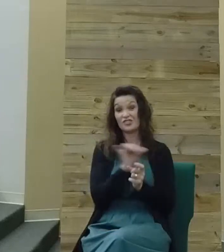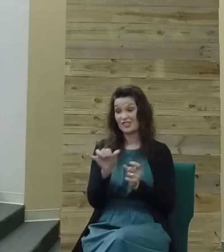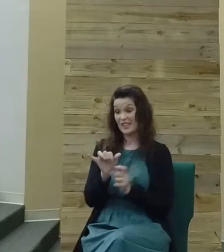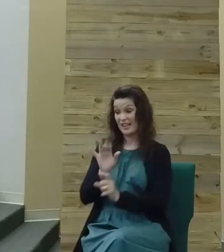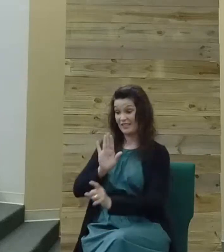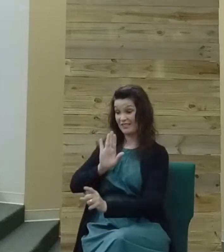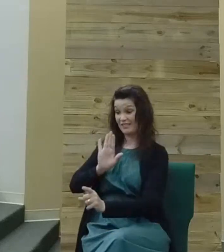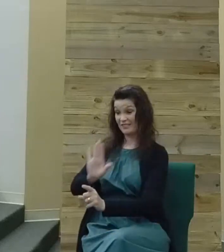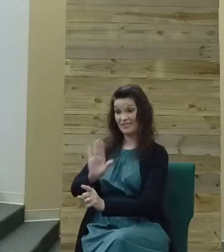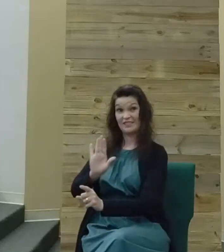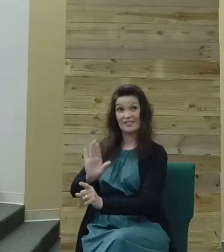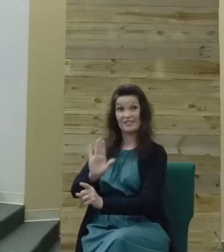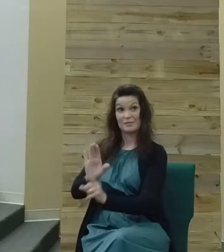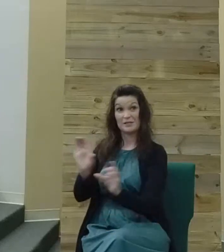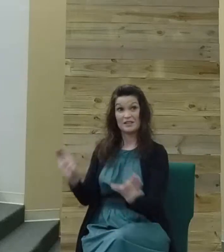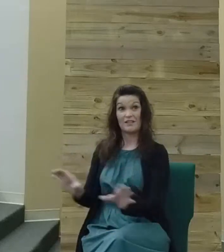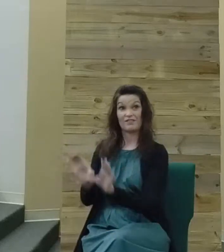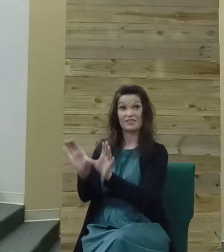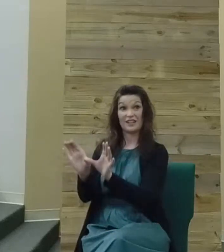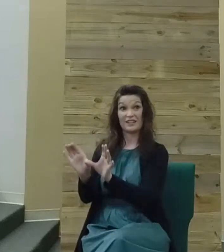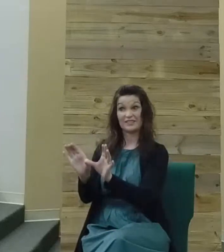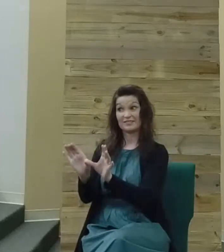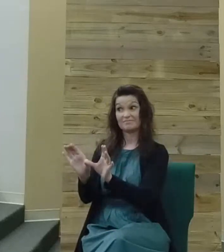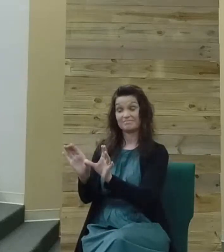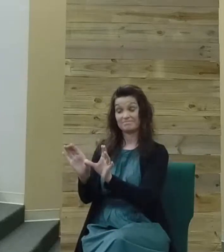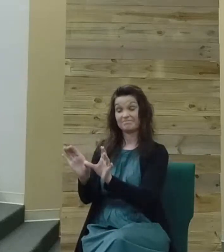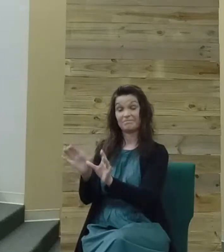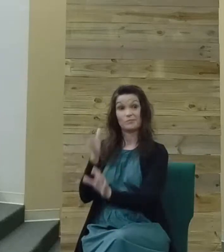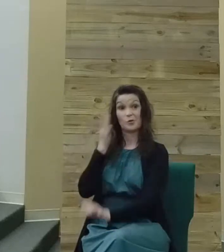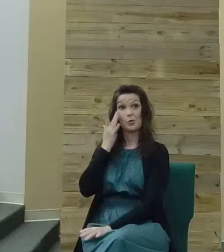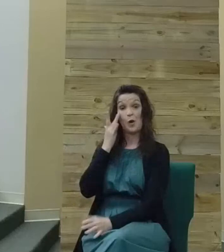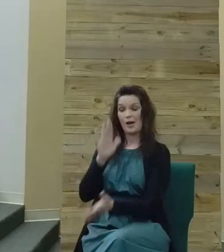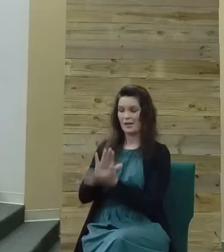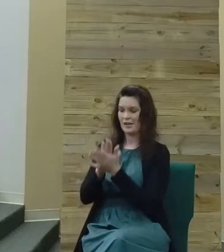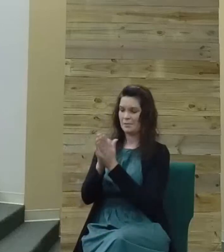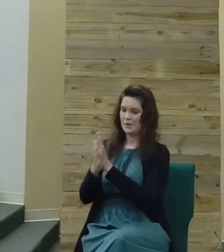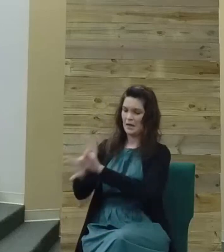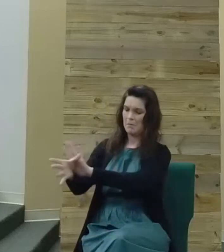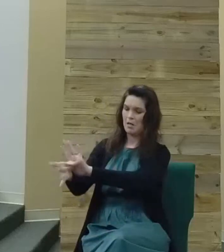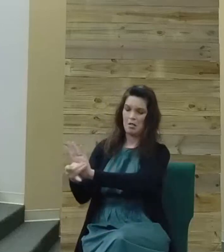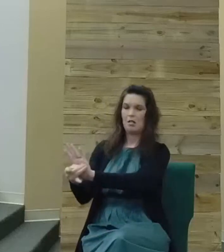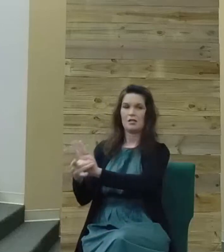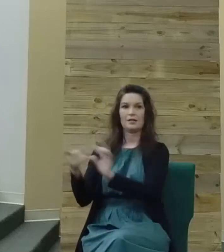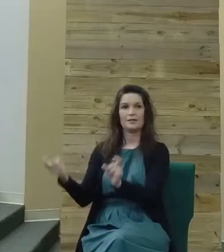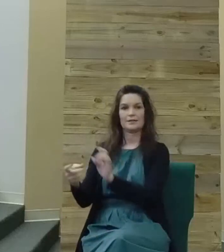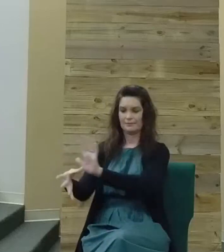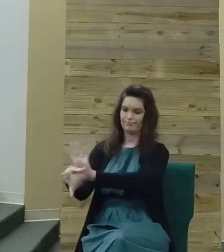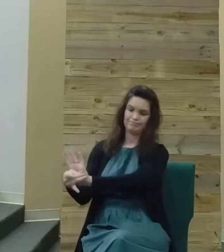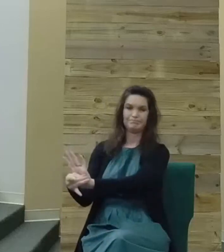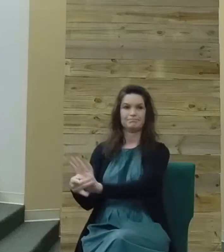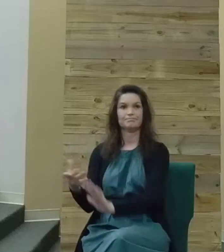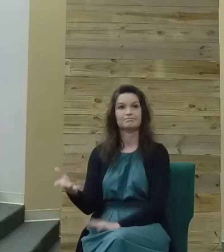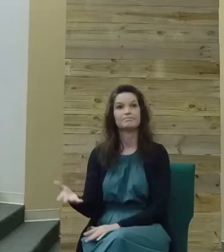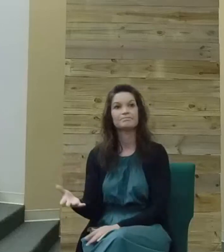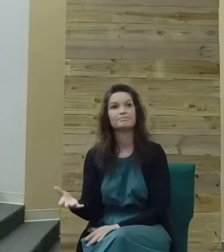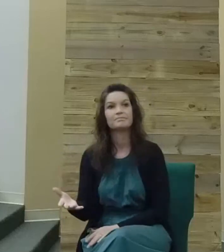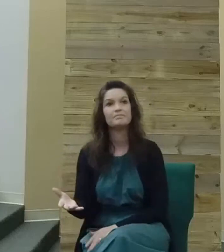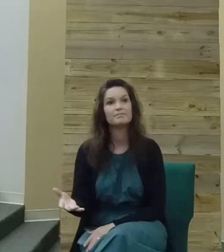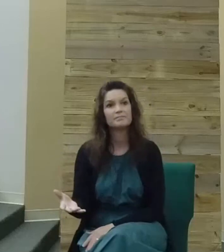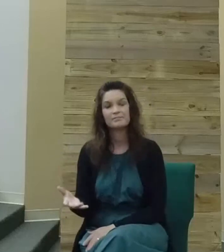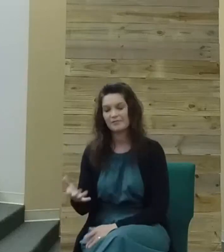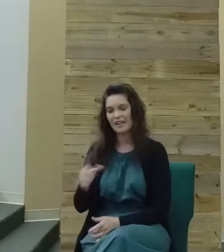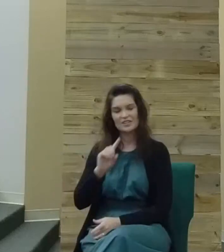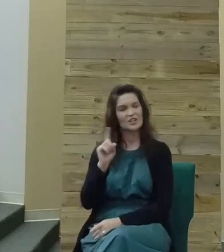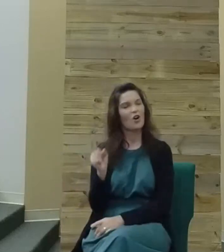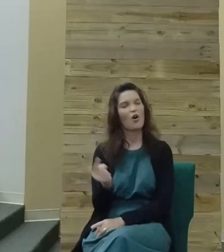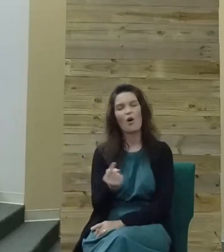he is the one that committed your sin, because he became sin for you. And that's the only way